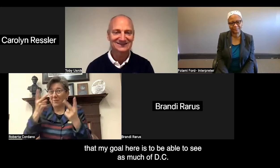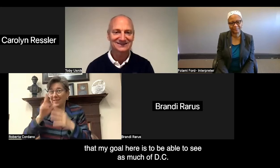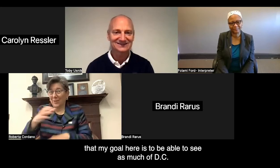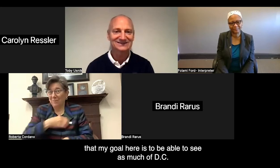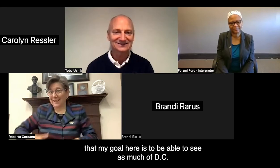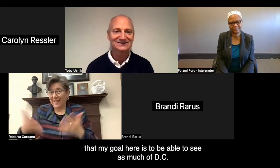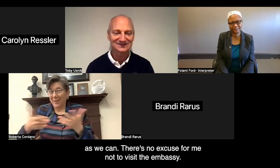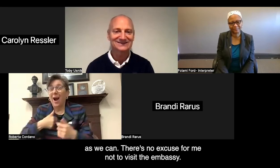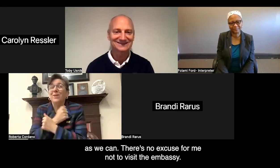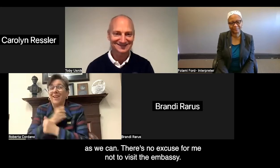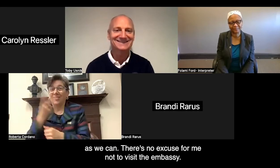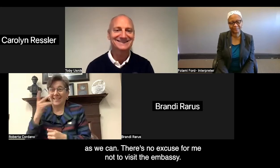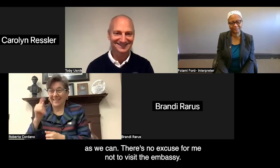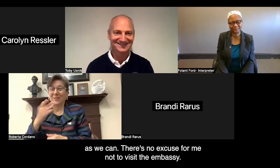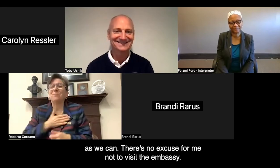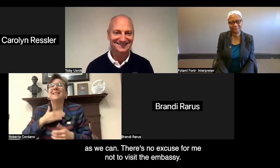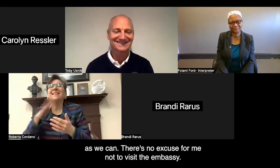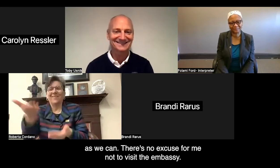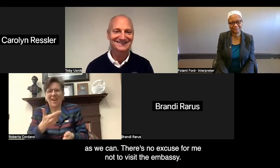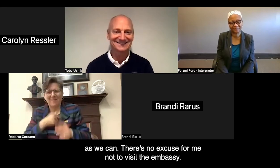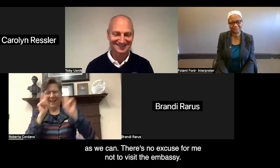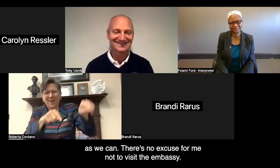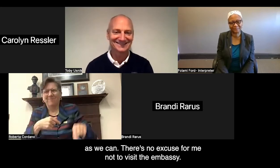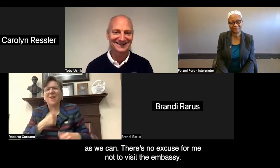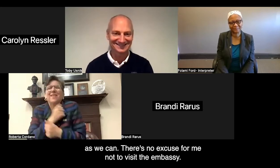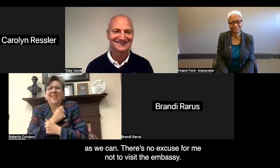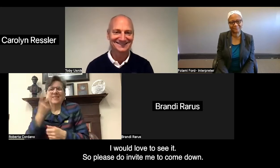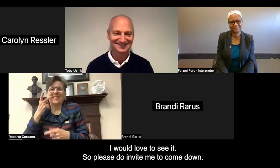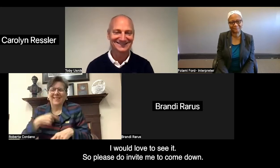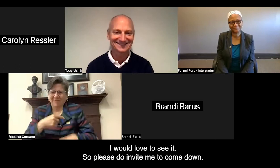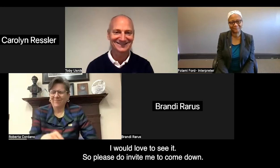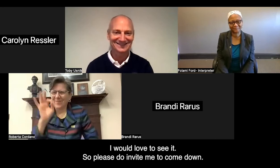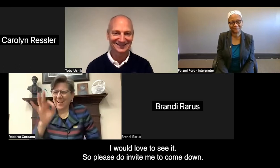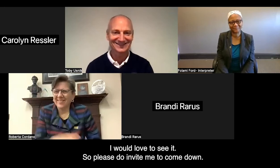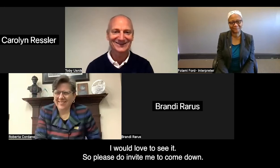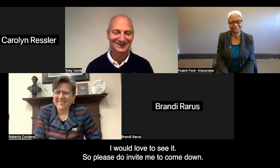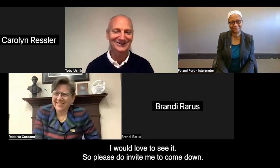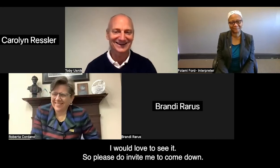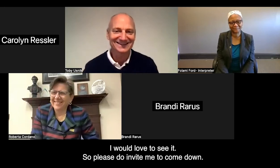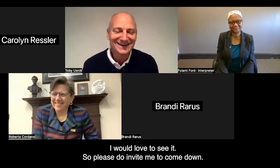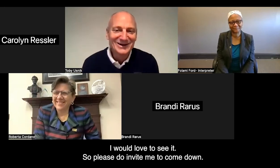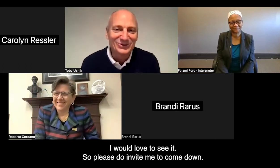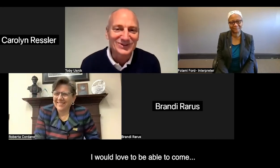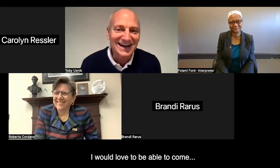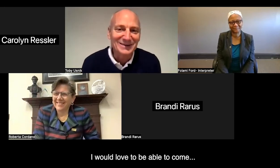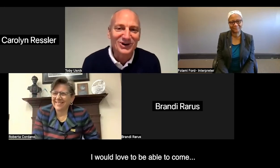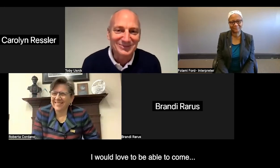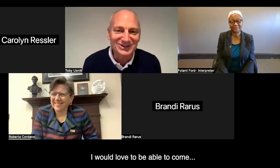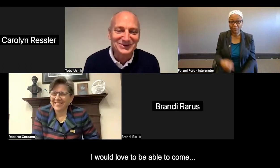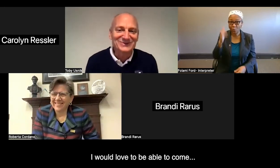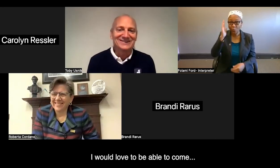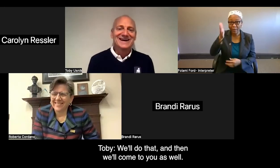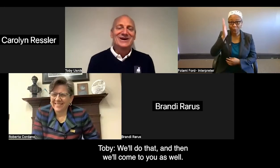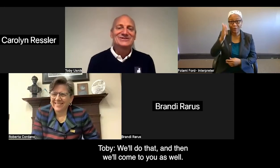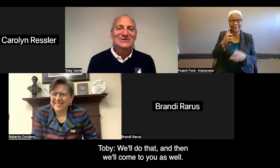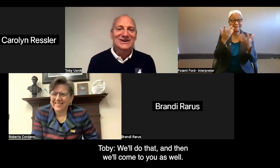we can. There's no excuse for me not to visit the embassy. I would love to see it. So please do invite me to come down. I would love to be able to come. We'll do that. And then we'll come